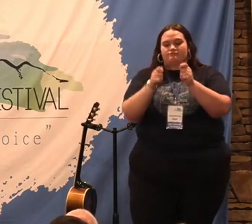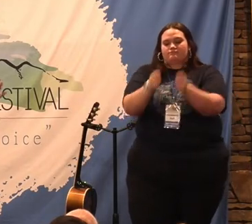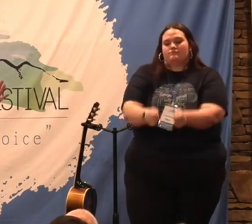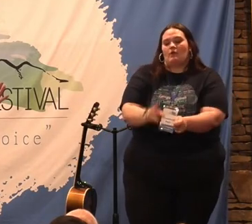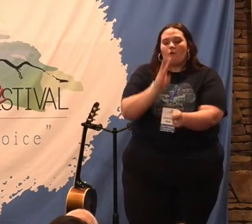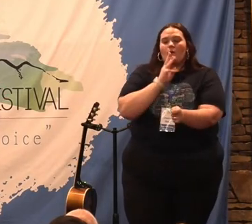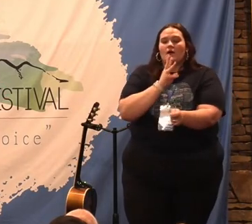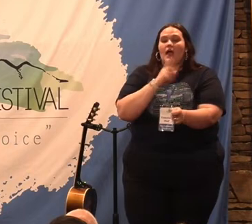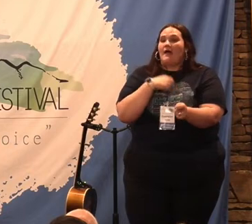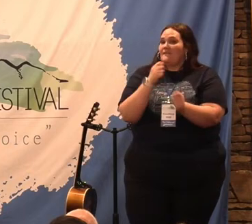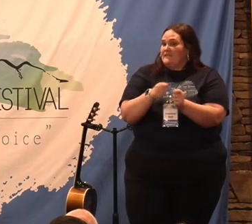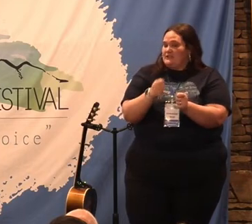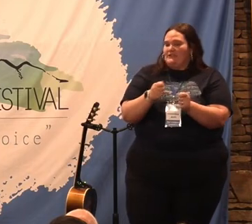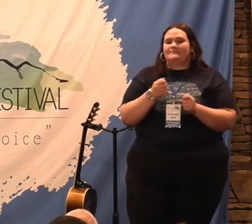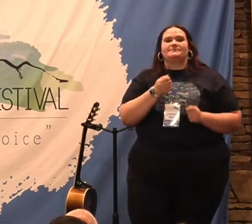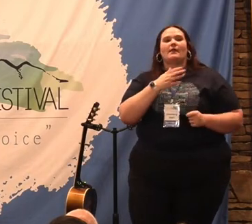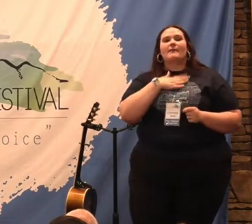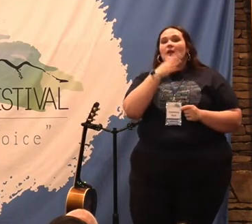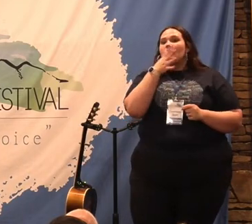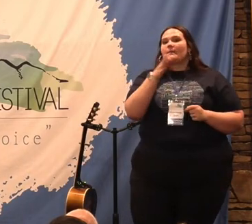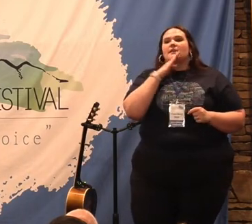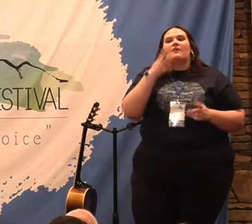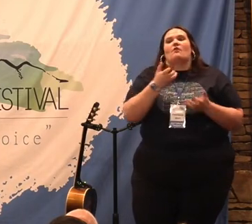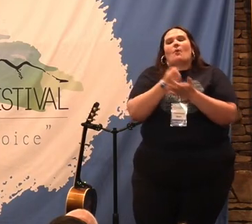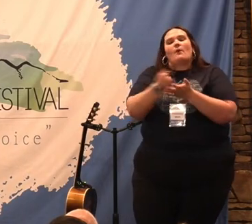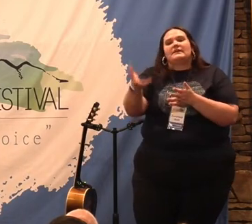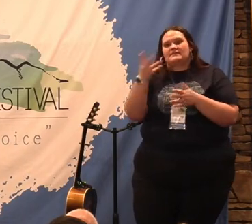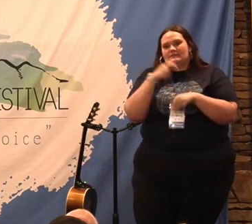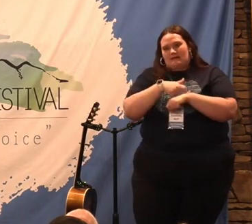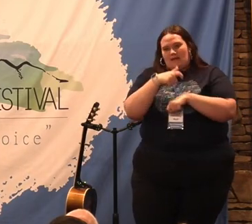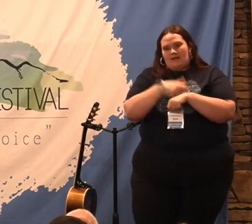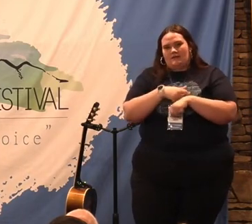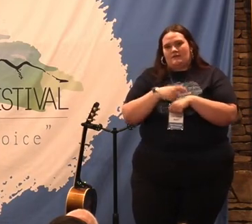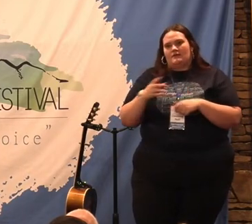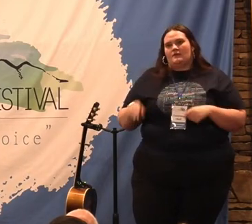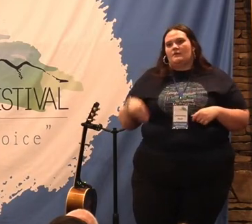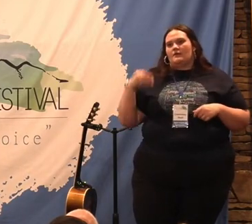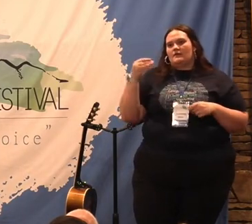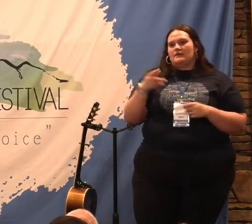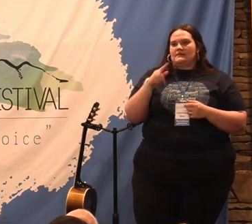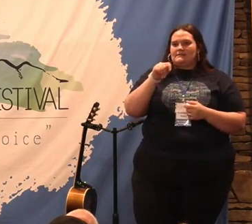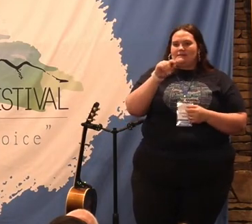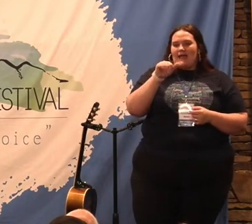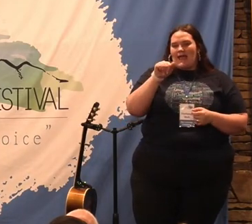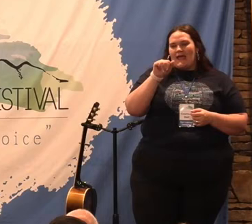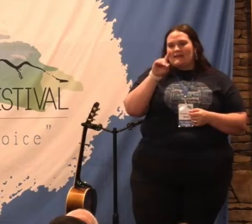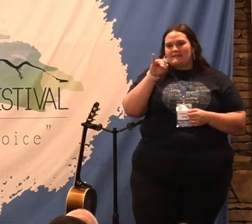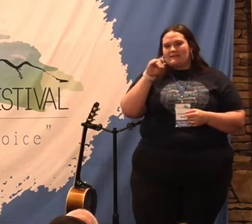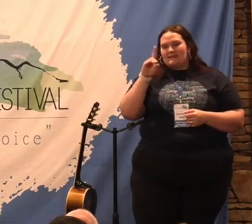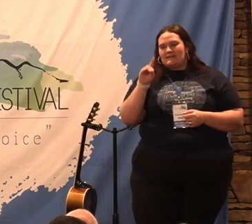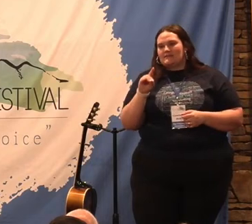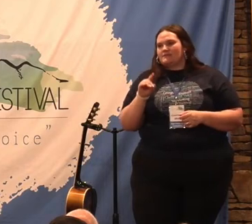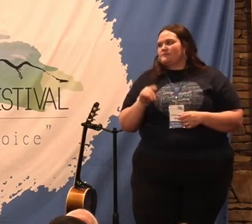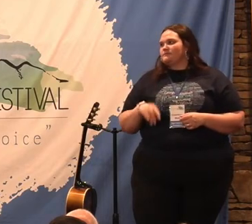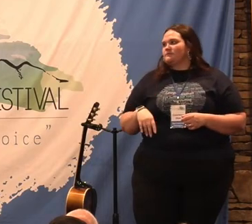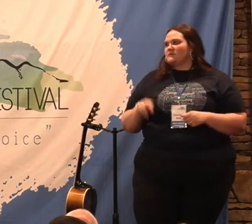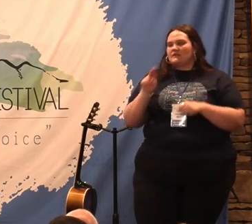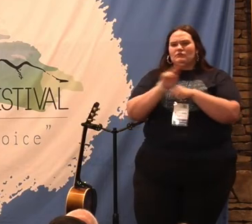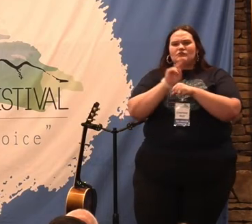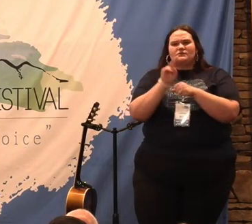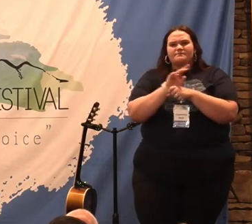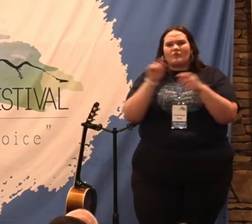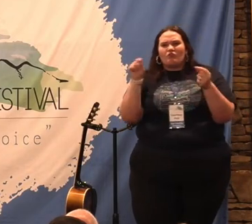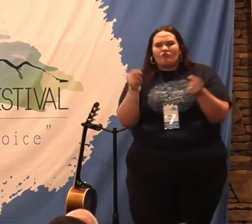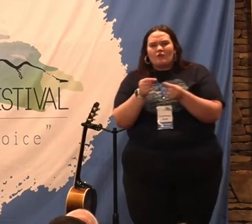Grandma, never one to waste a moment, opened her purse again, pulled out her tatting. My grandma tatted, using those that lustrous thread,